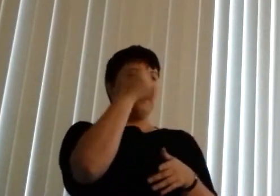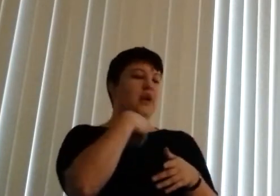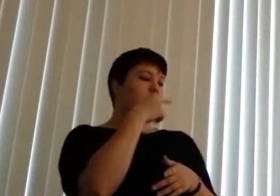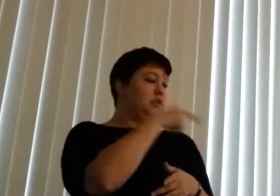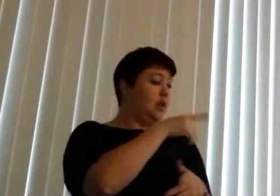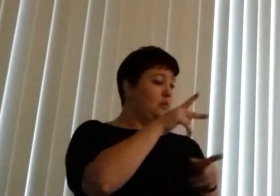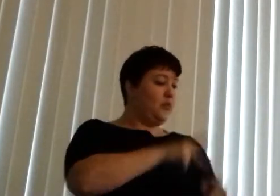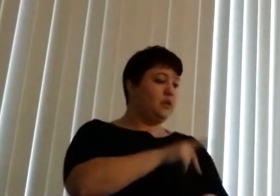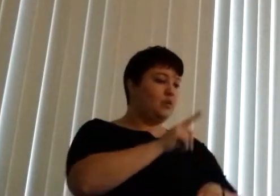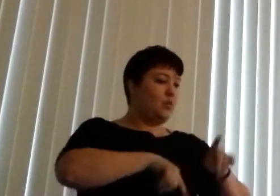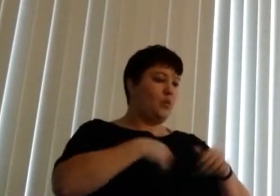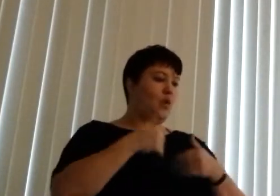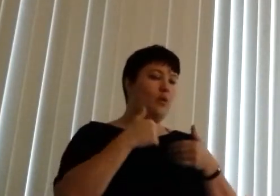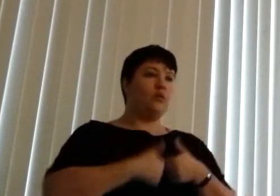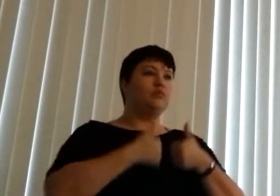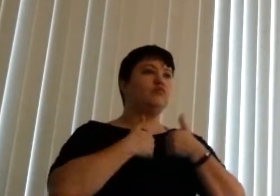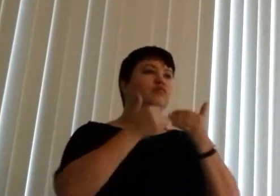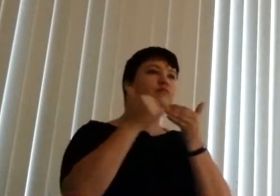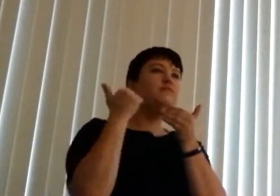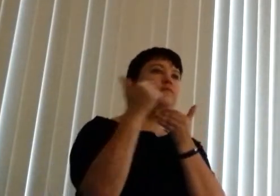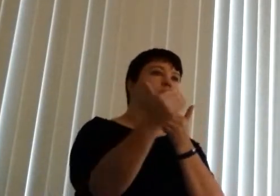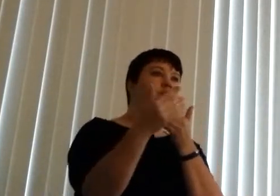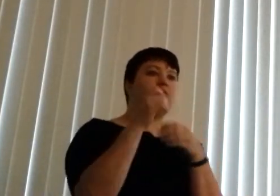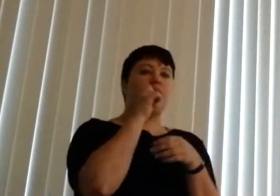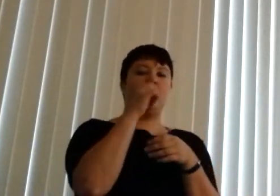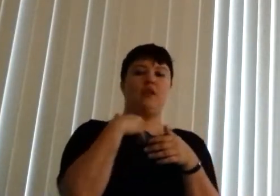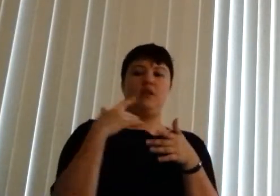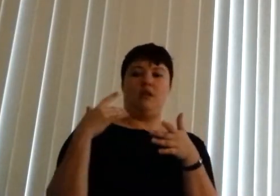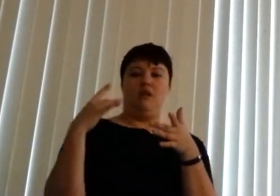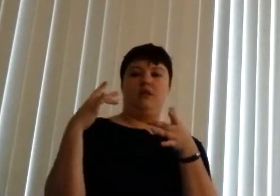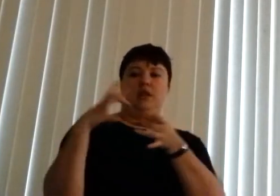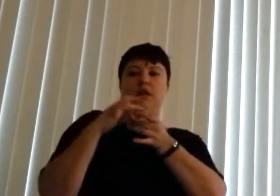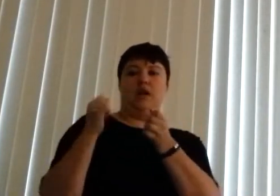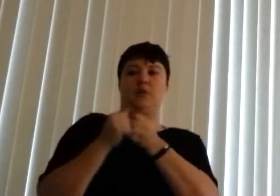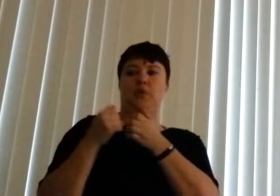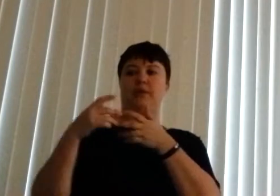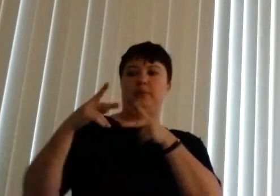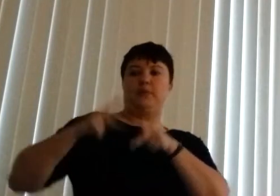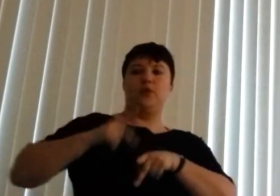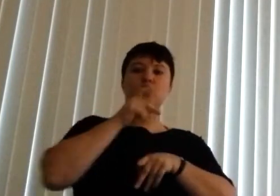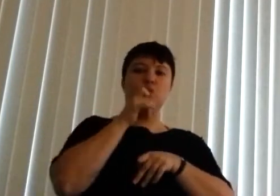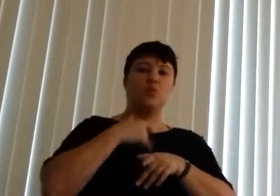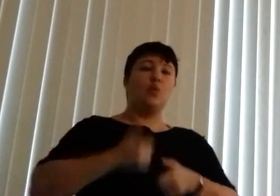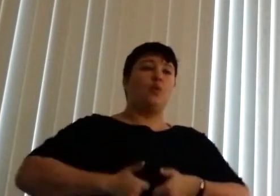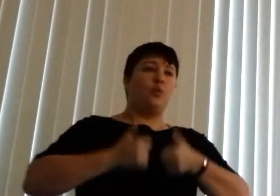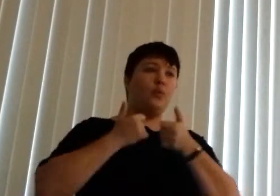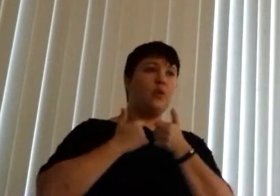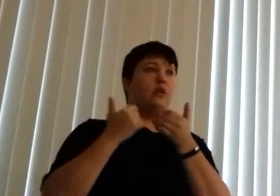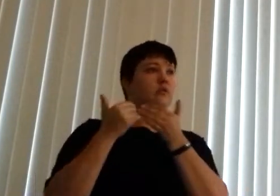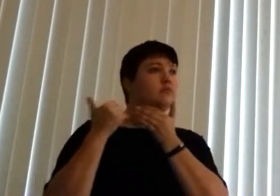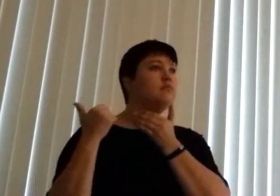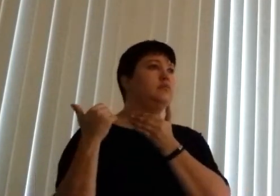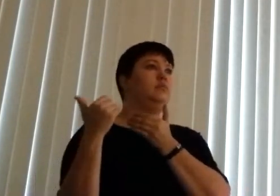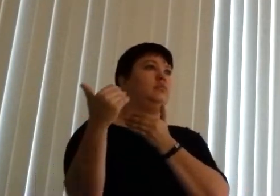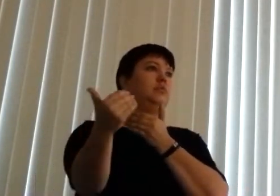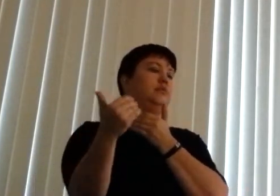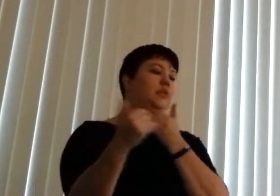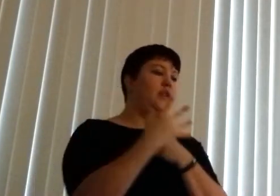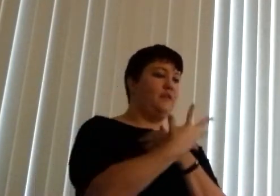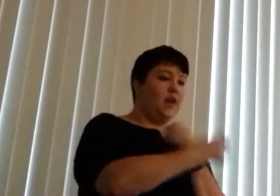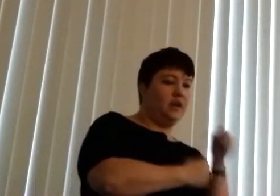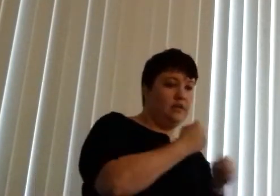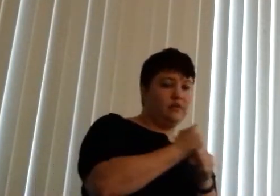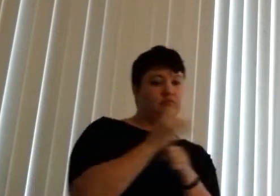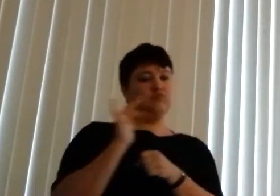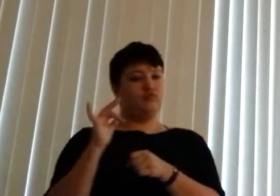individual who is a candidate for it does not amount to allowing synchronic properties to bear on selection for scarce resources.